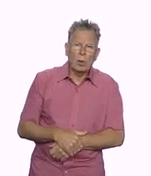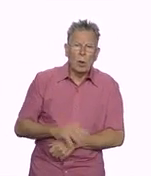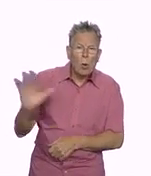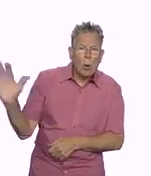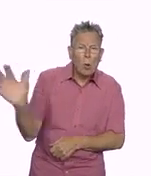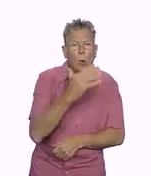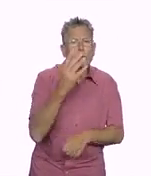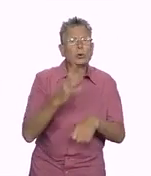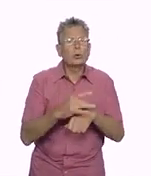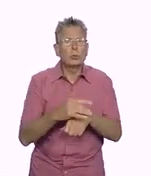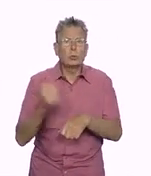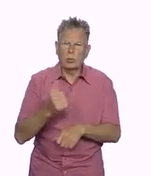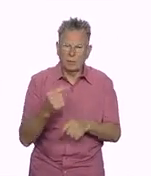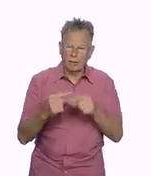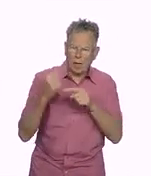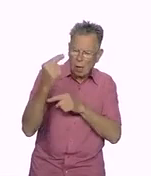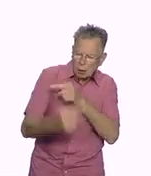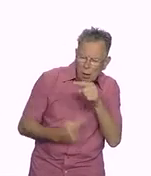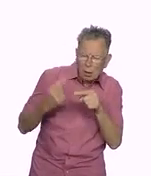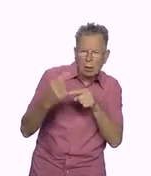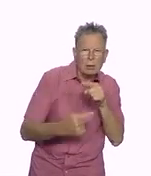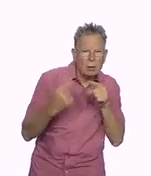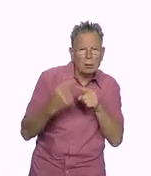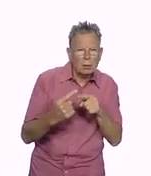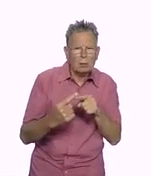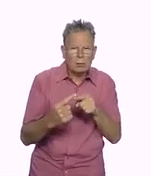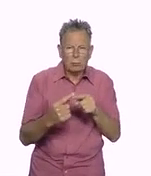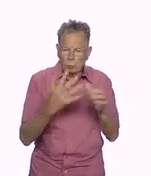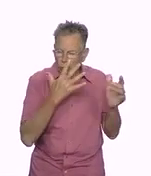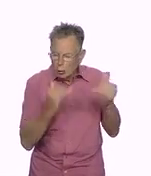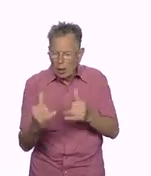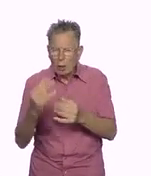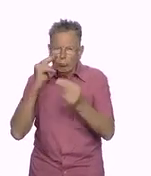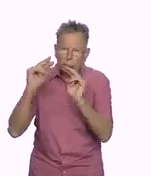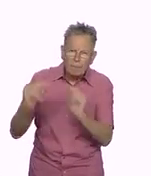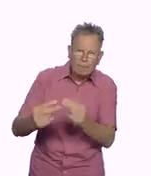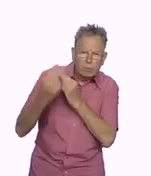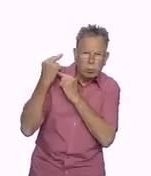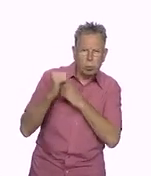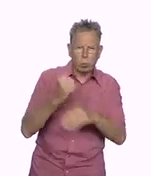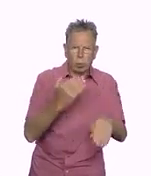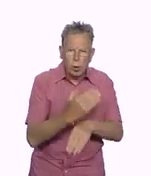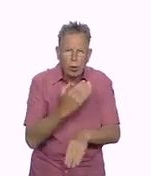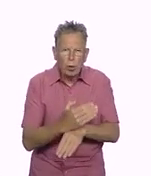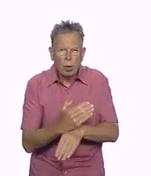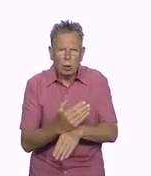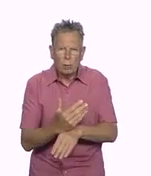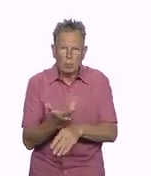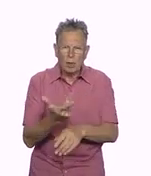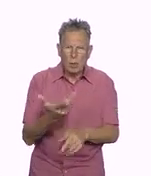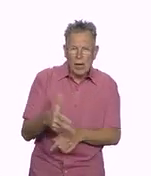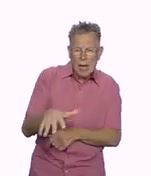All doctors should have an annual appraisal to review their performance and identify areas where they can develop their